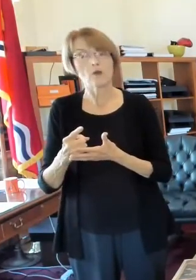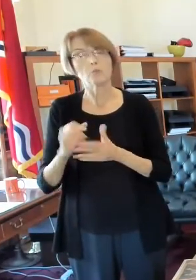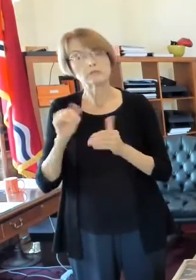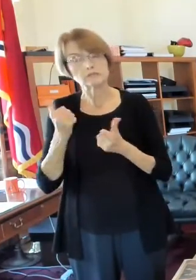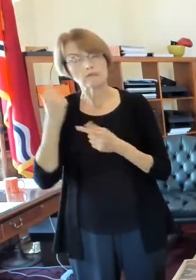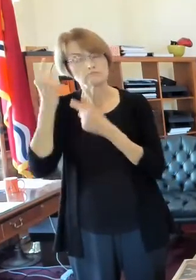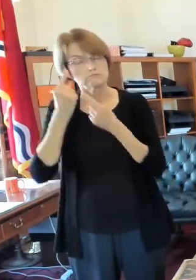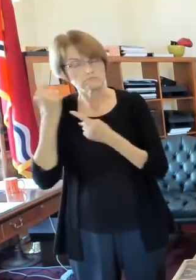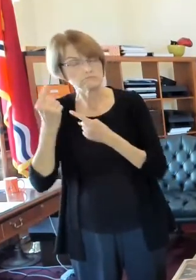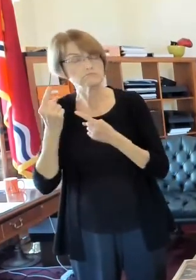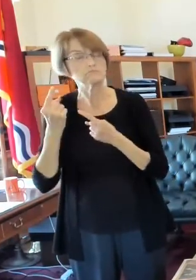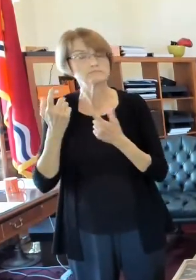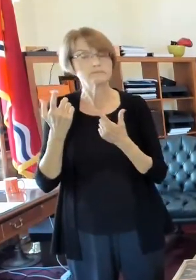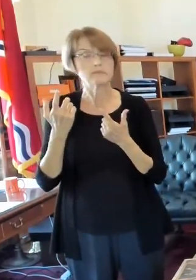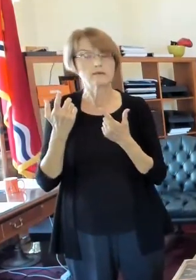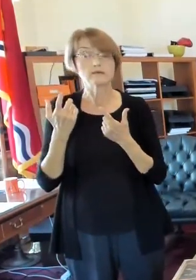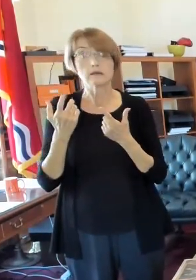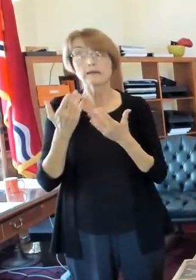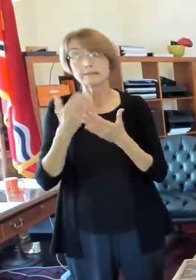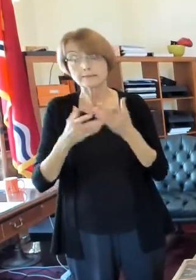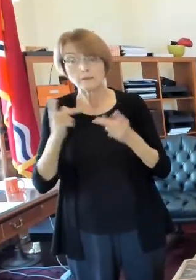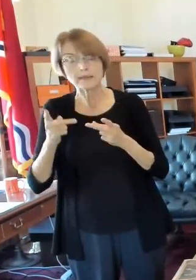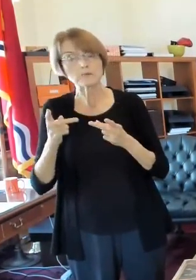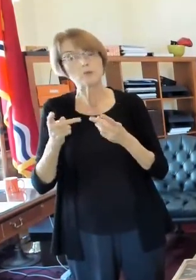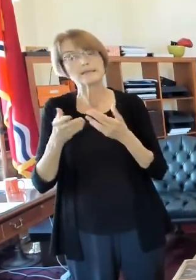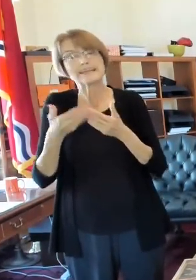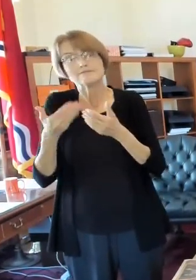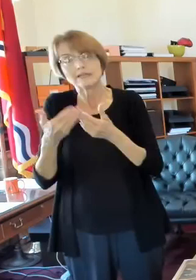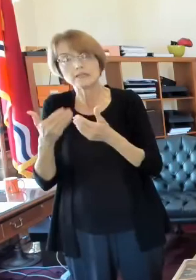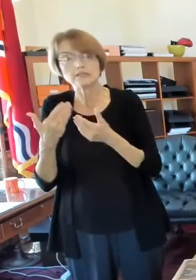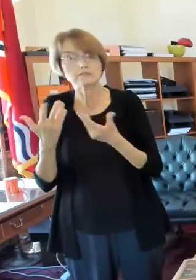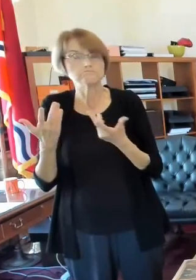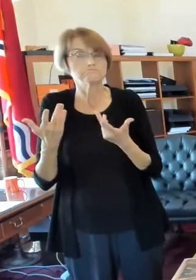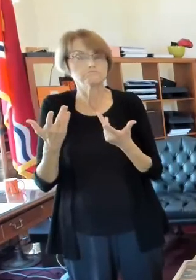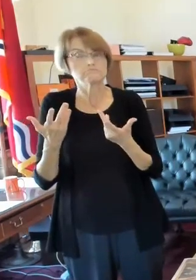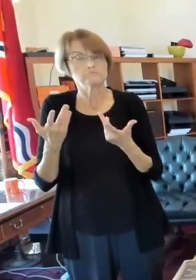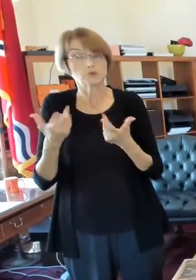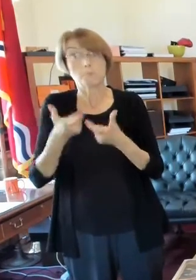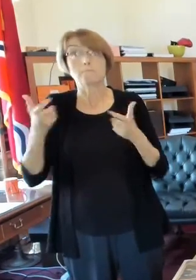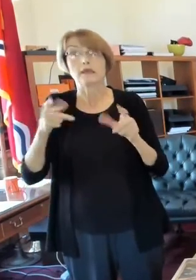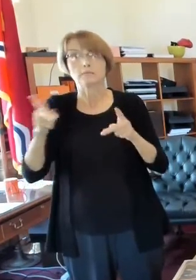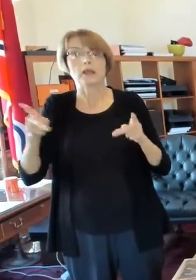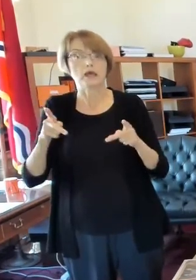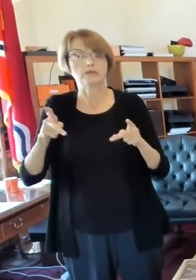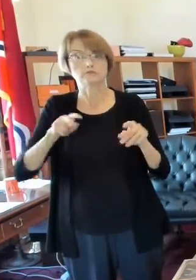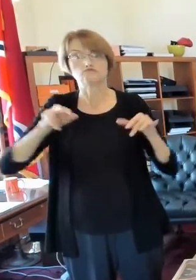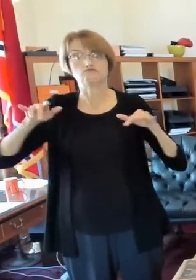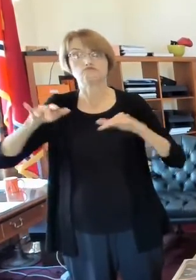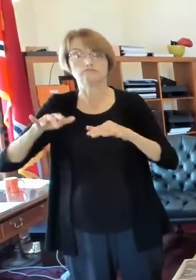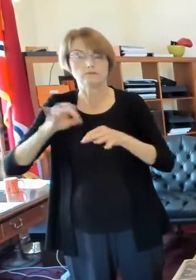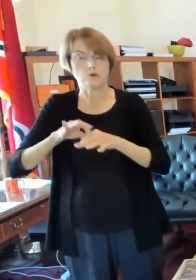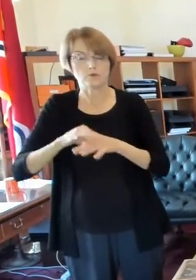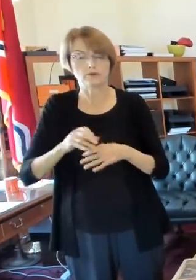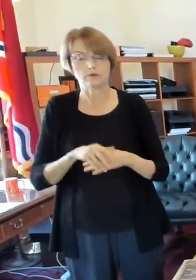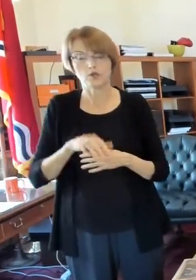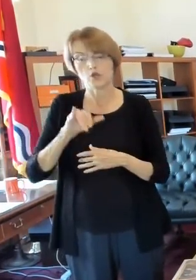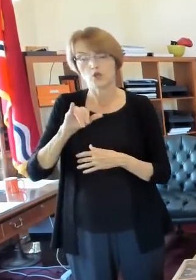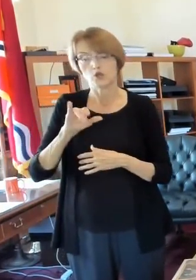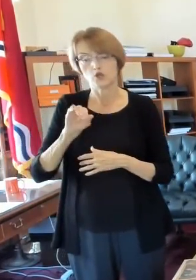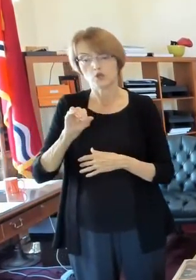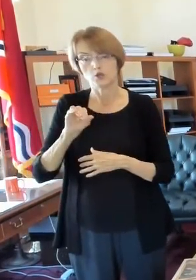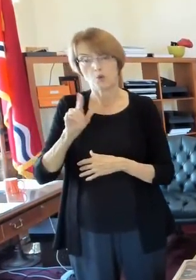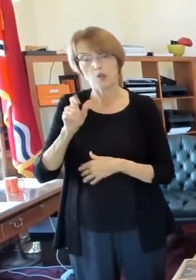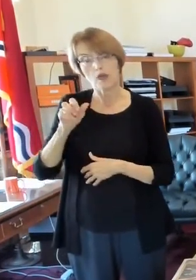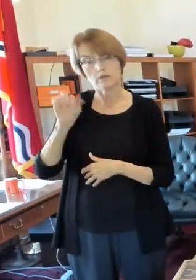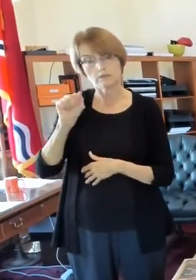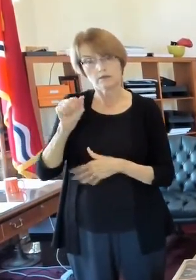which might be convenient for people. So we'll see. Yolanda's question, Mayor,